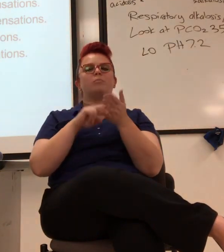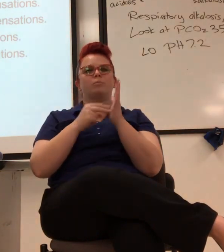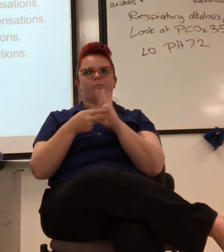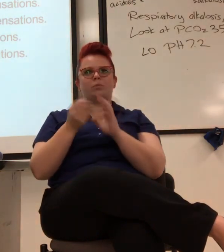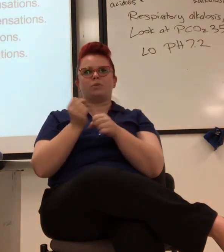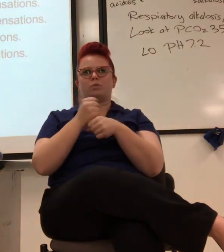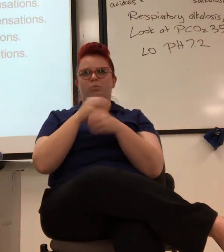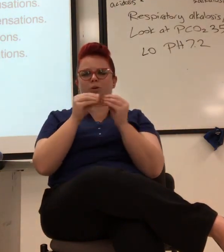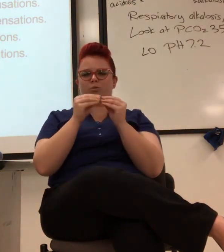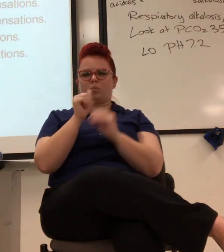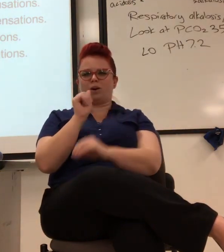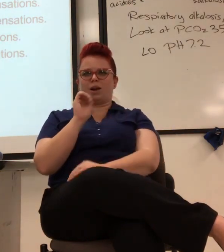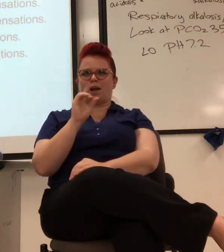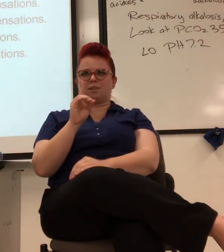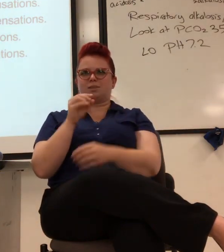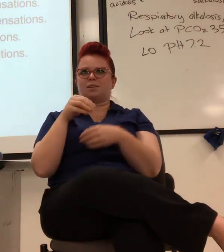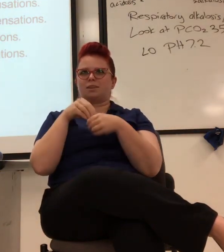That's why